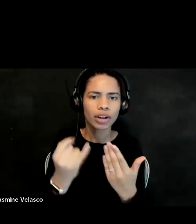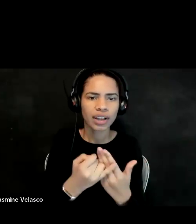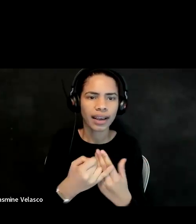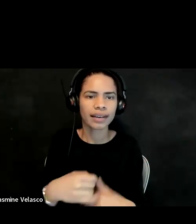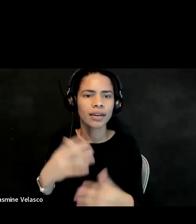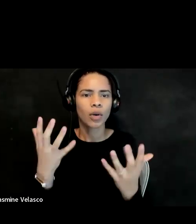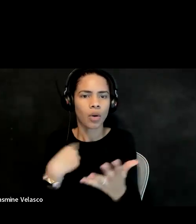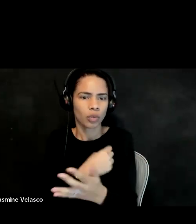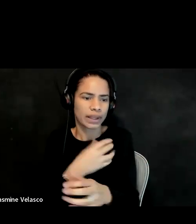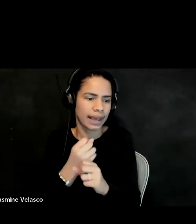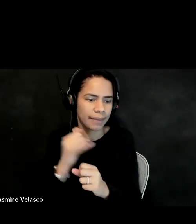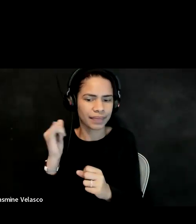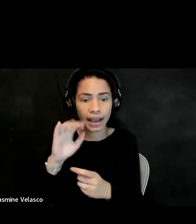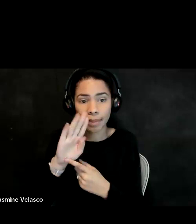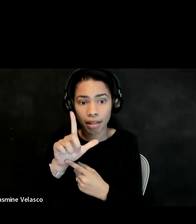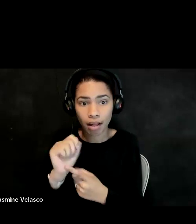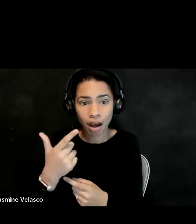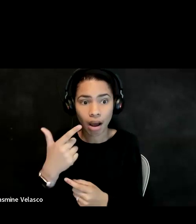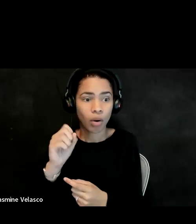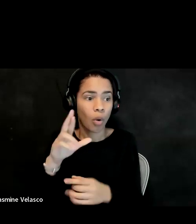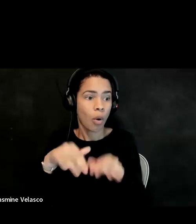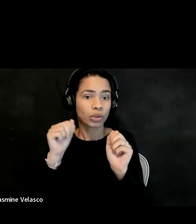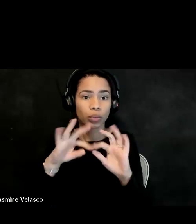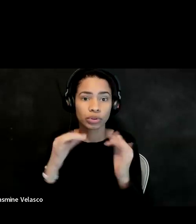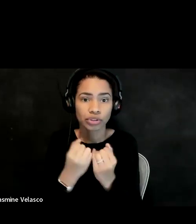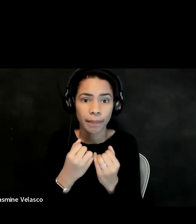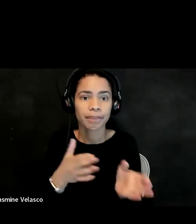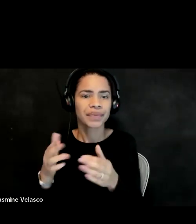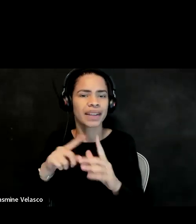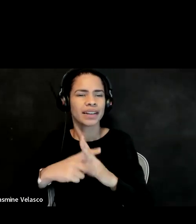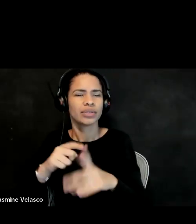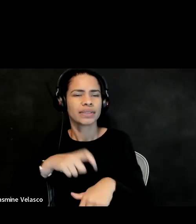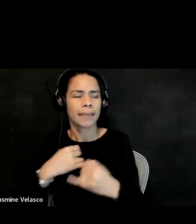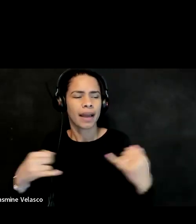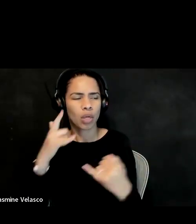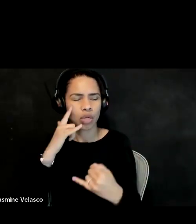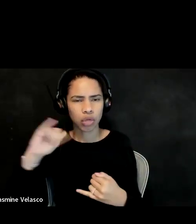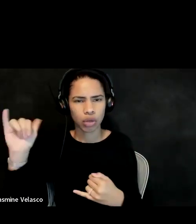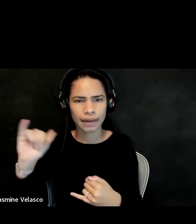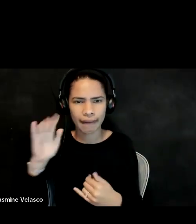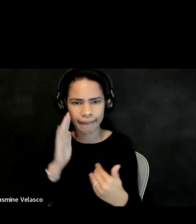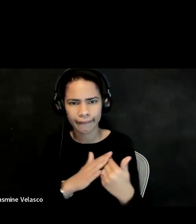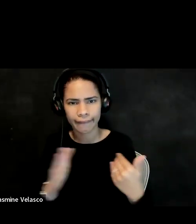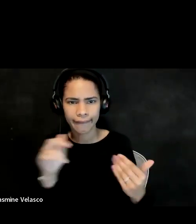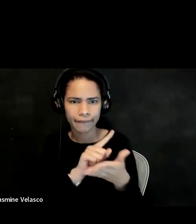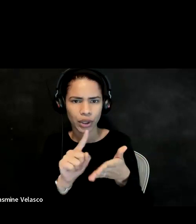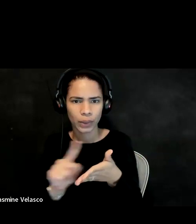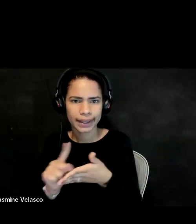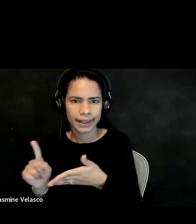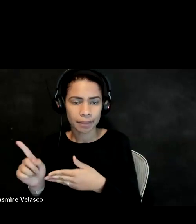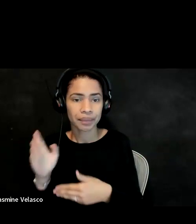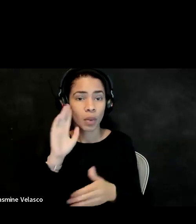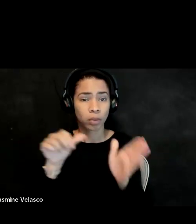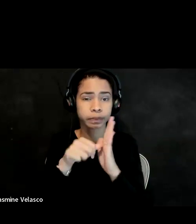workshop or keeping a blog throughout the process, and an initial timeline of what it's going to look like week to week. And I will emphasize